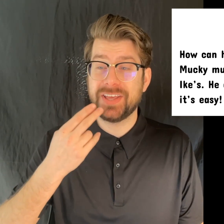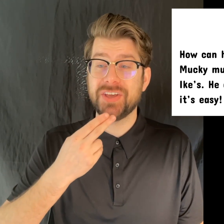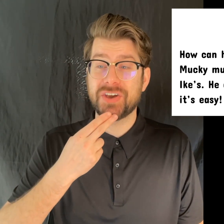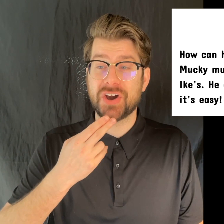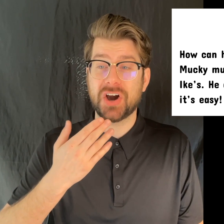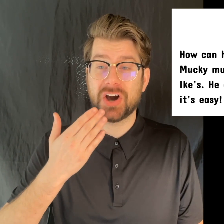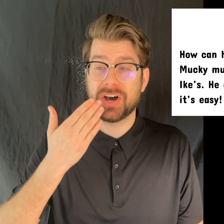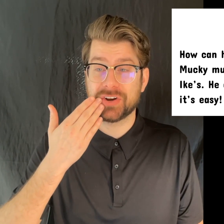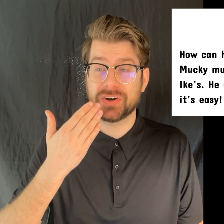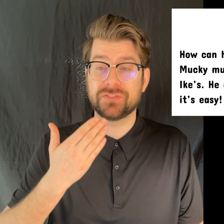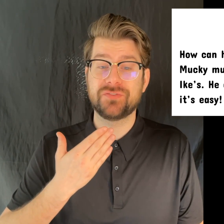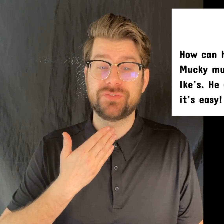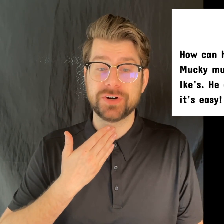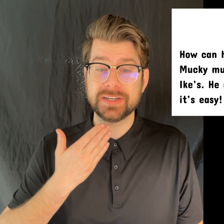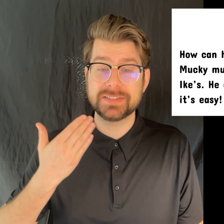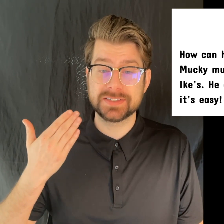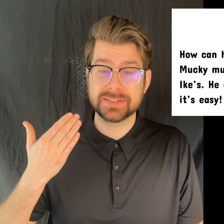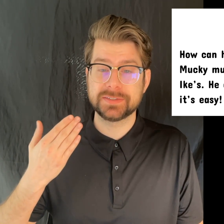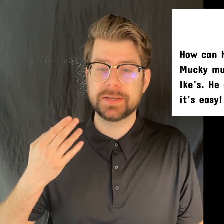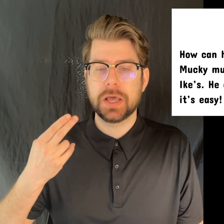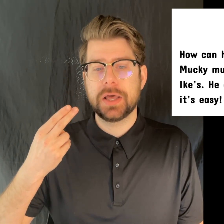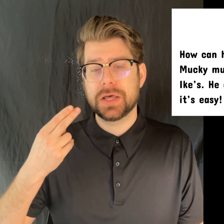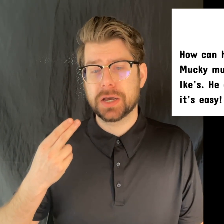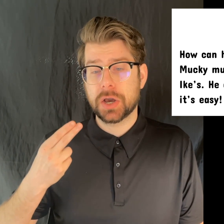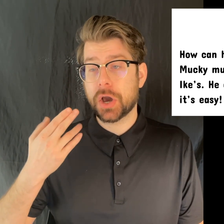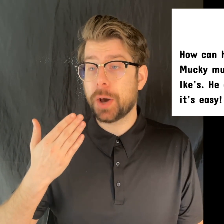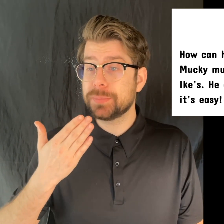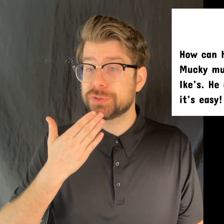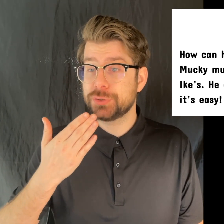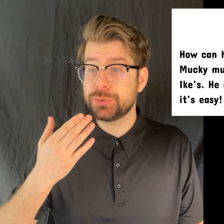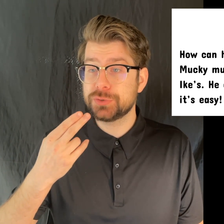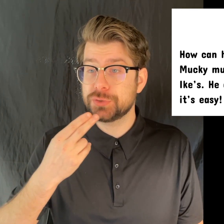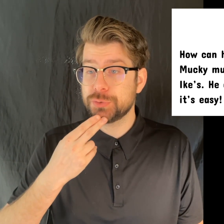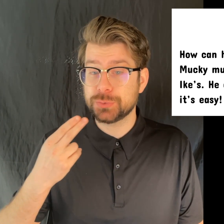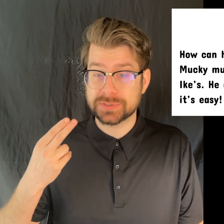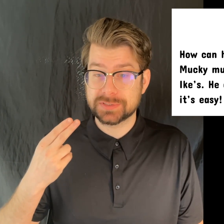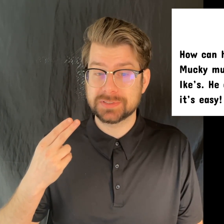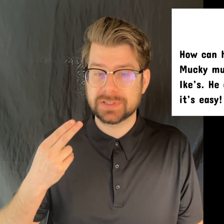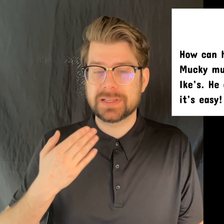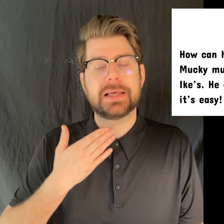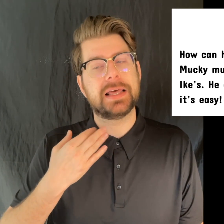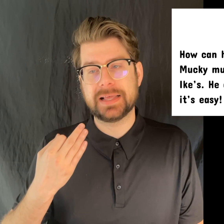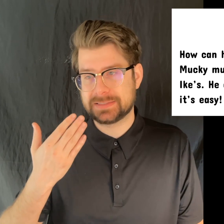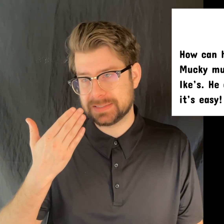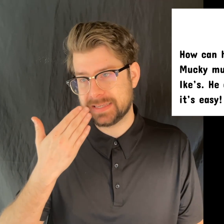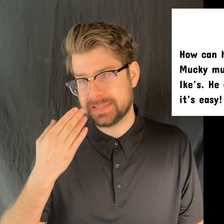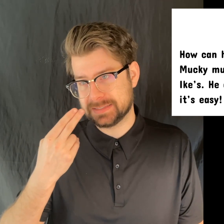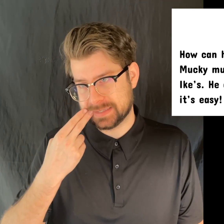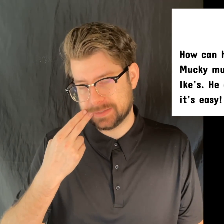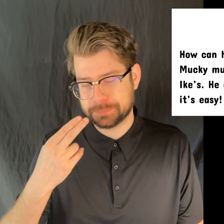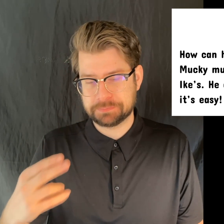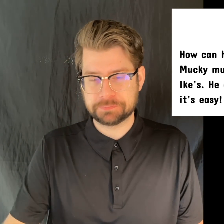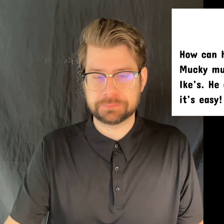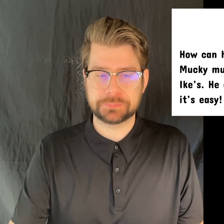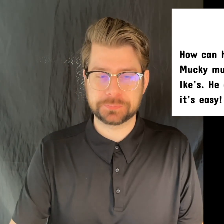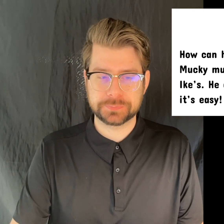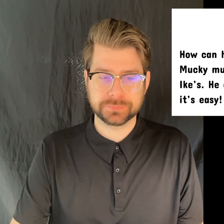He caught her foot. Come to zoos. It's easy.